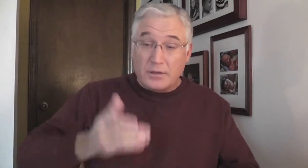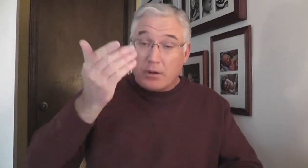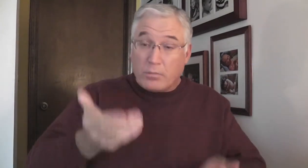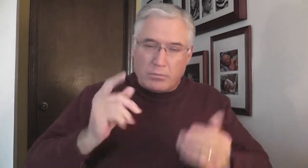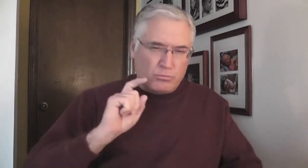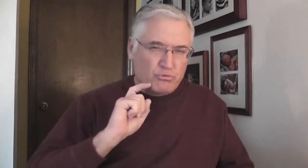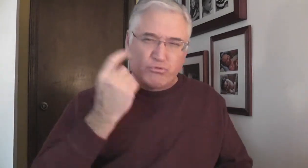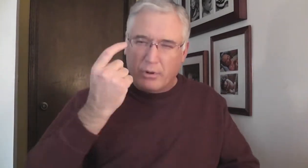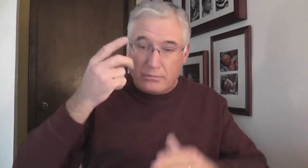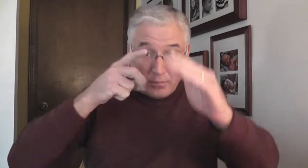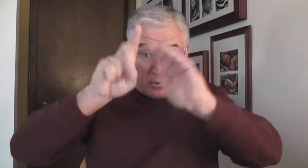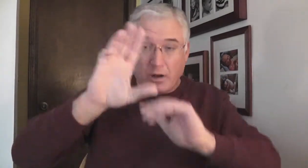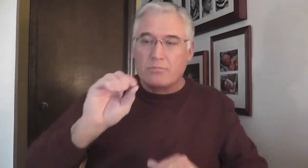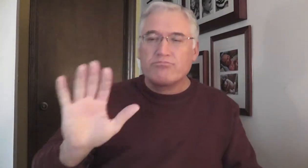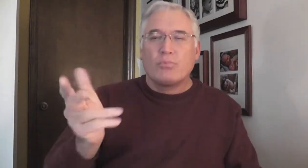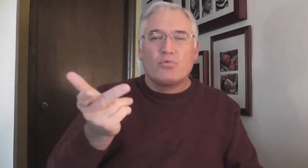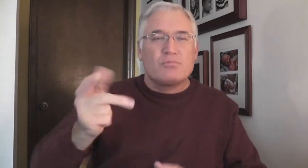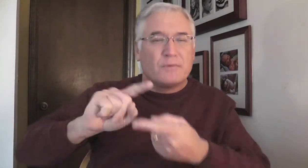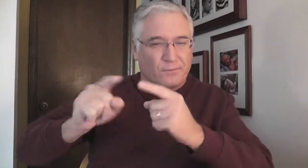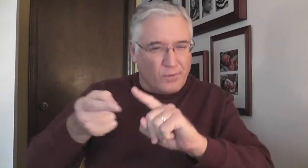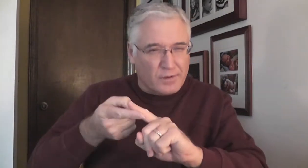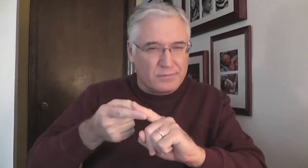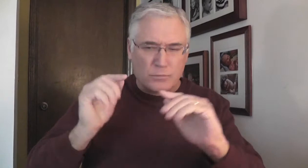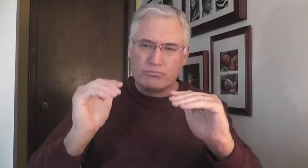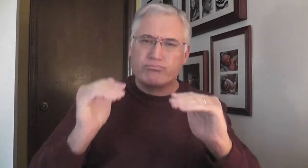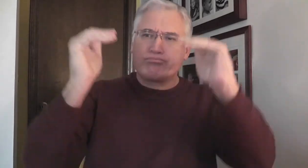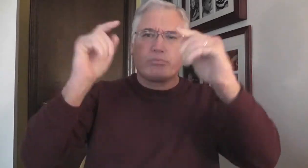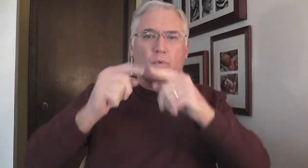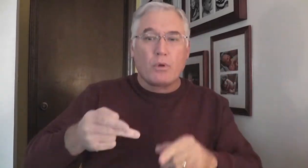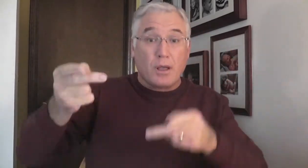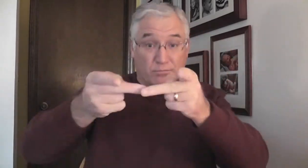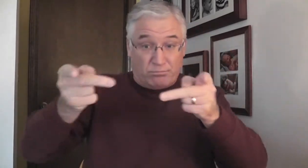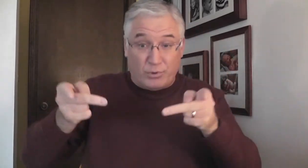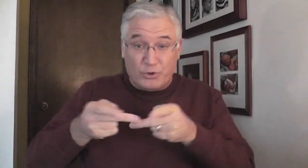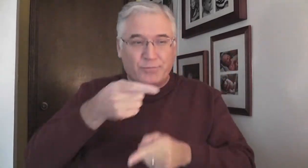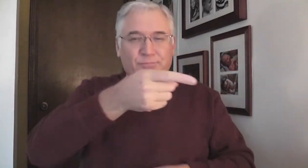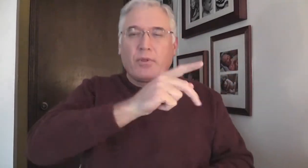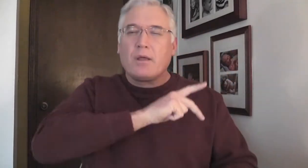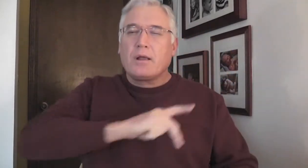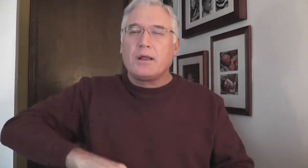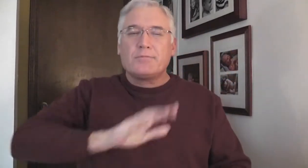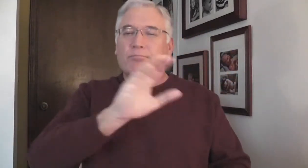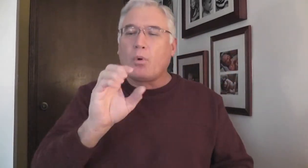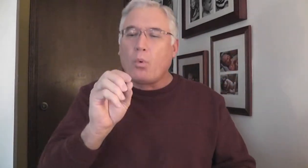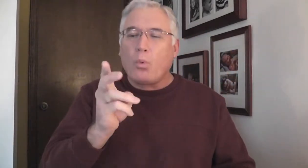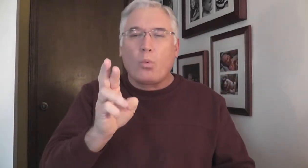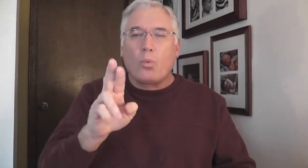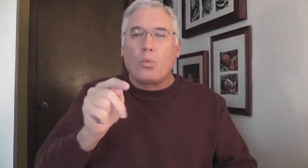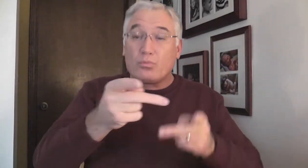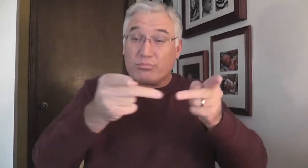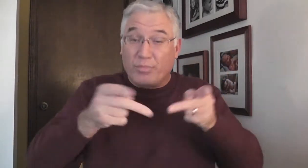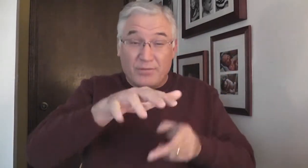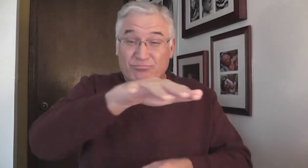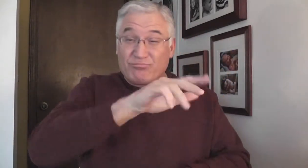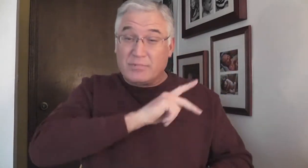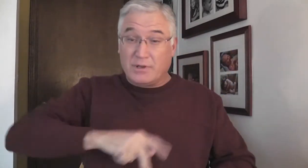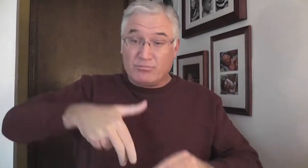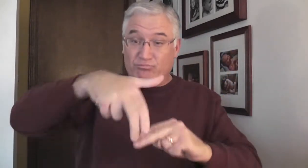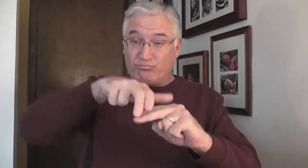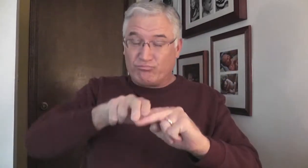King Nebuchadnezzar, they were probably jealous of Daniel and his 3 friends because they were elevated to high positions in the king's court.